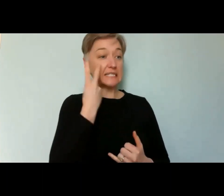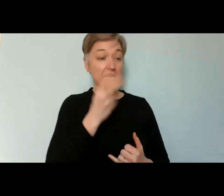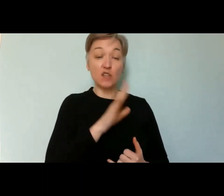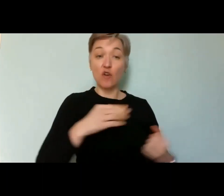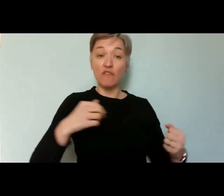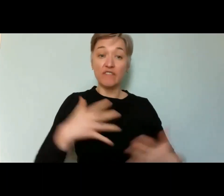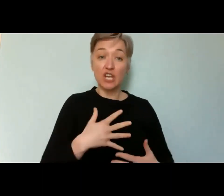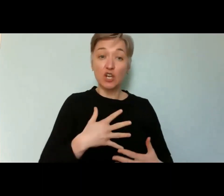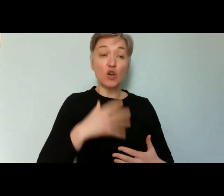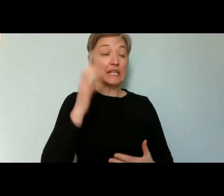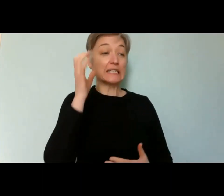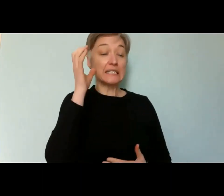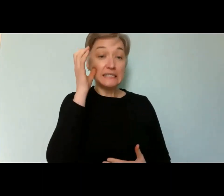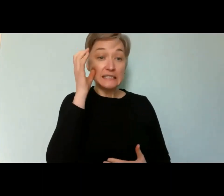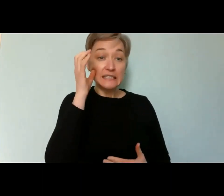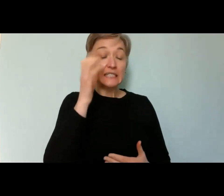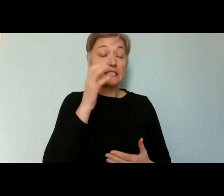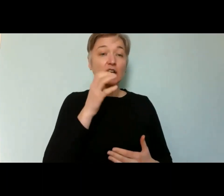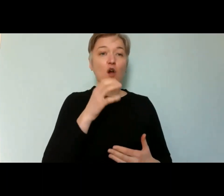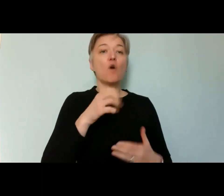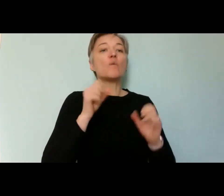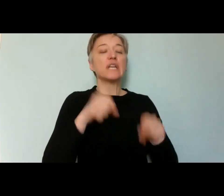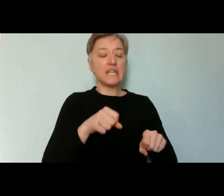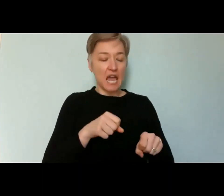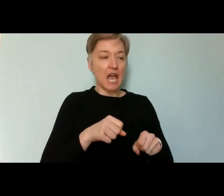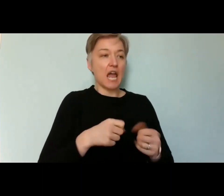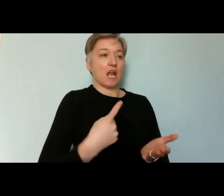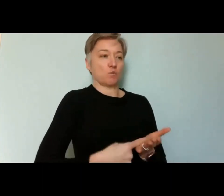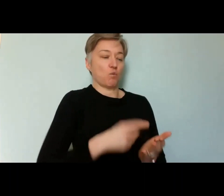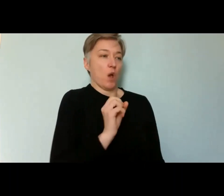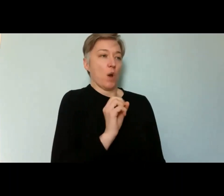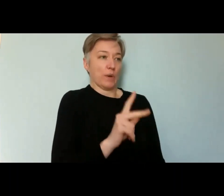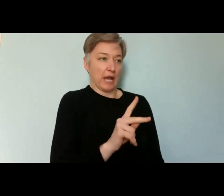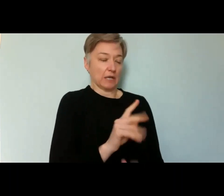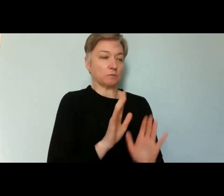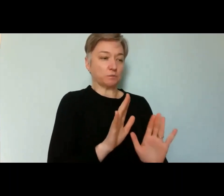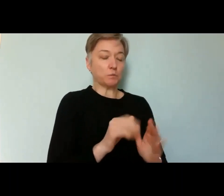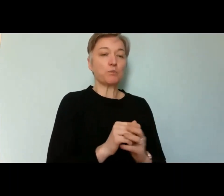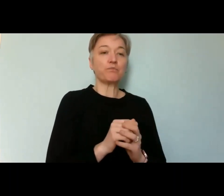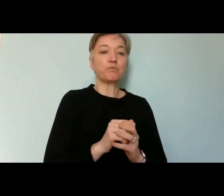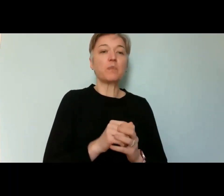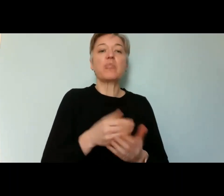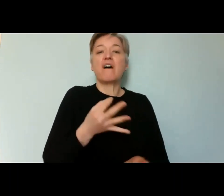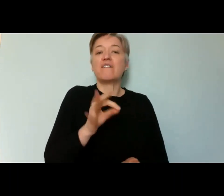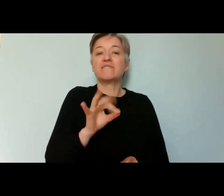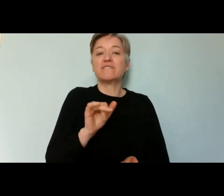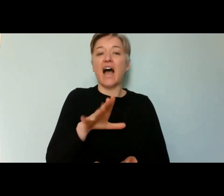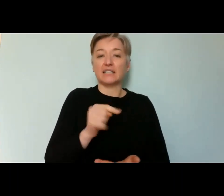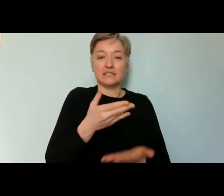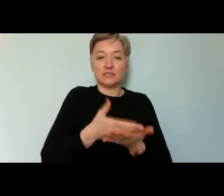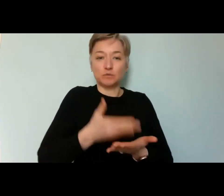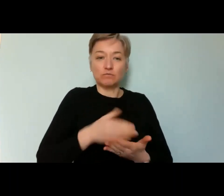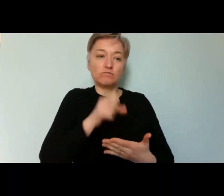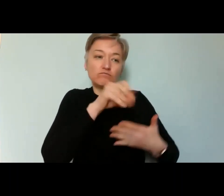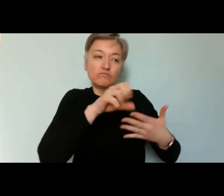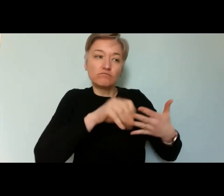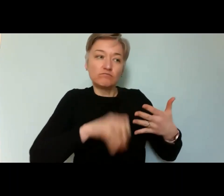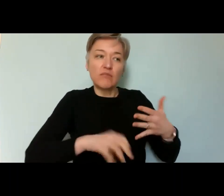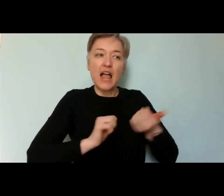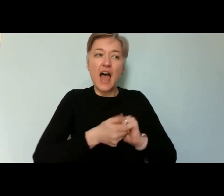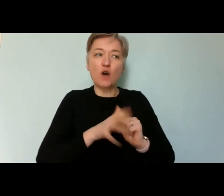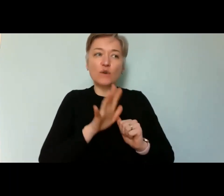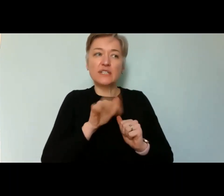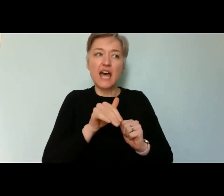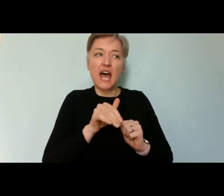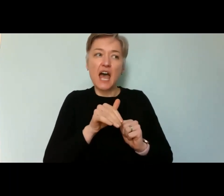and listening, we're able to go back and say, okay, these are some facts. How do you feel about this? How does that fit in with the way